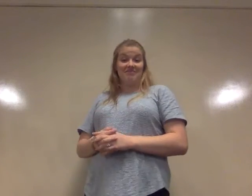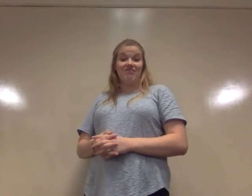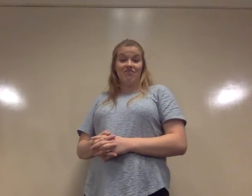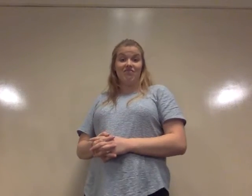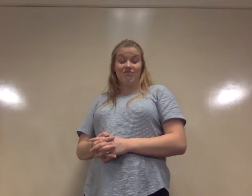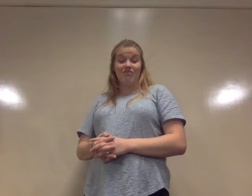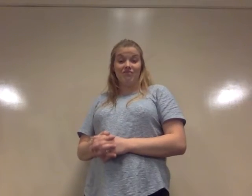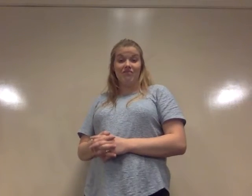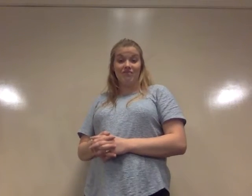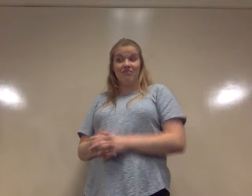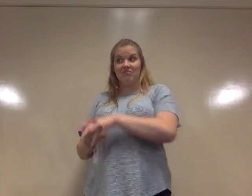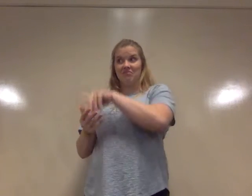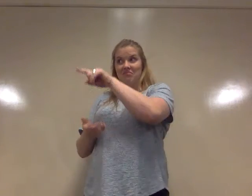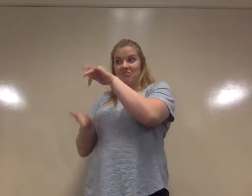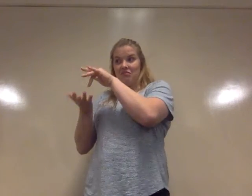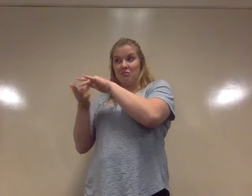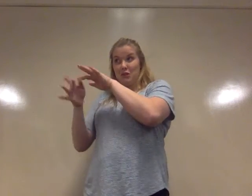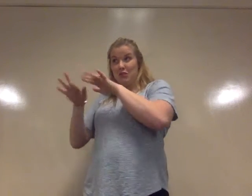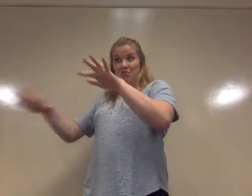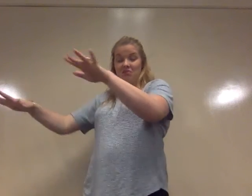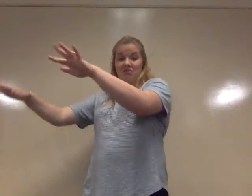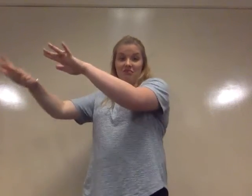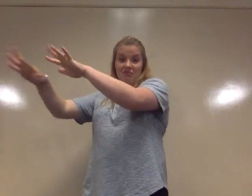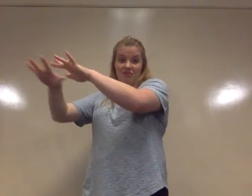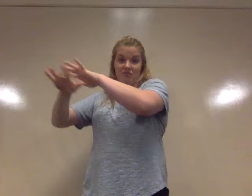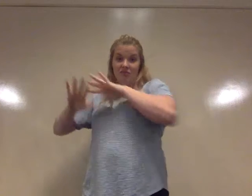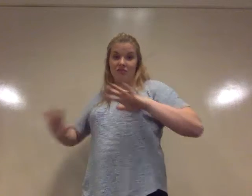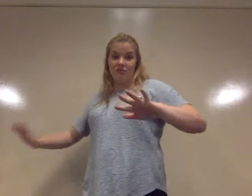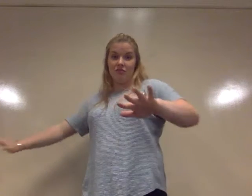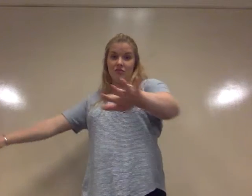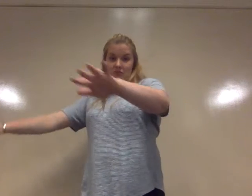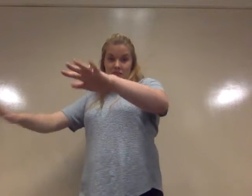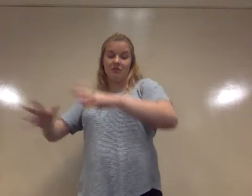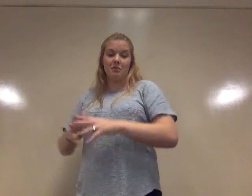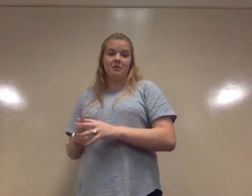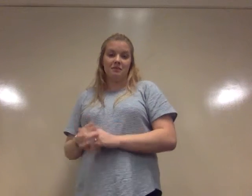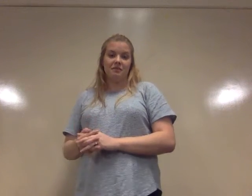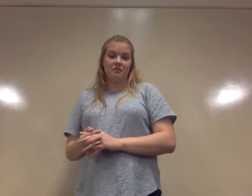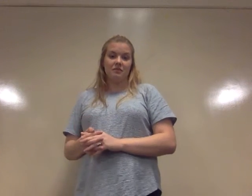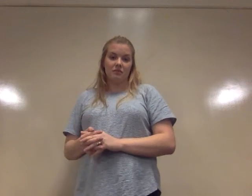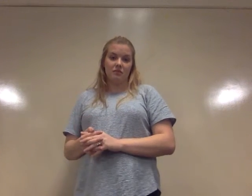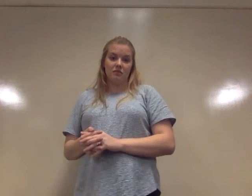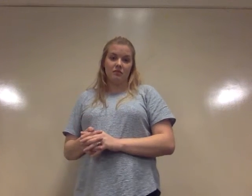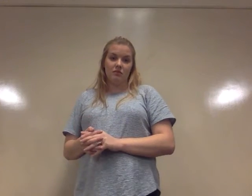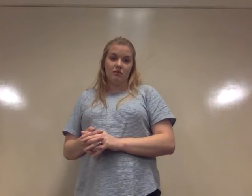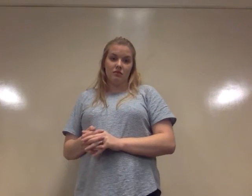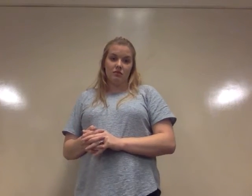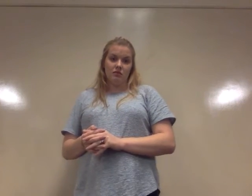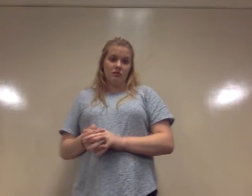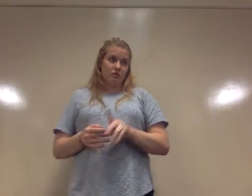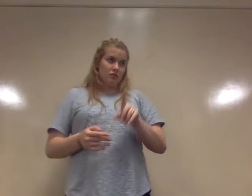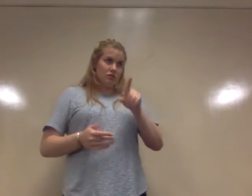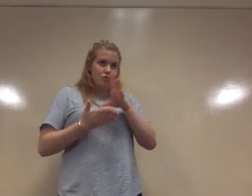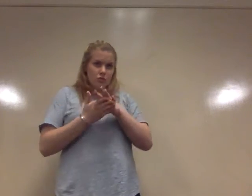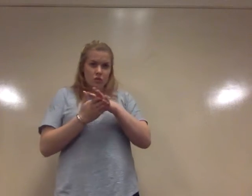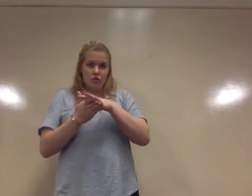the epicenter around these barns. This is the way farming was done in that area. And so this is sort of where you learned the craft